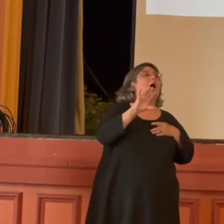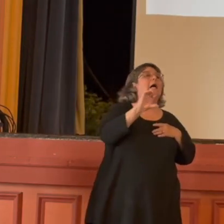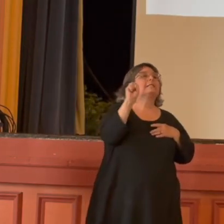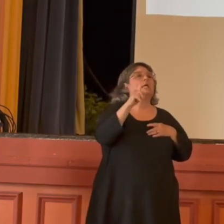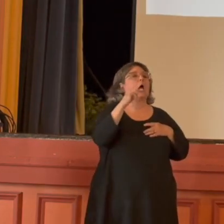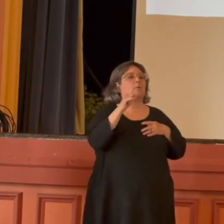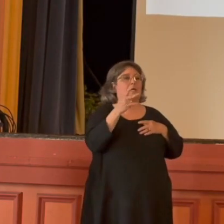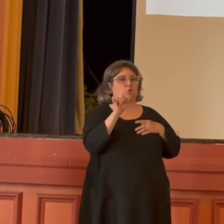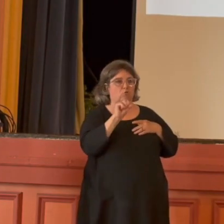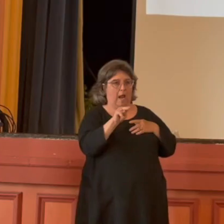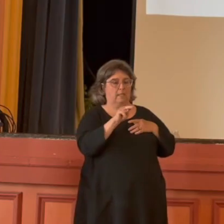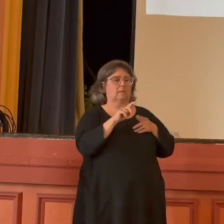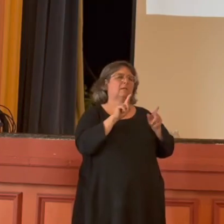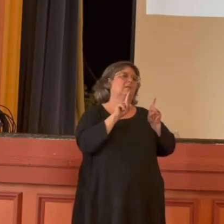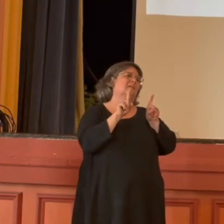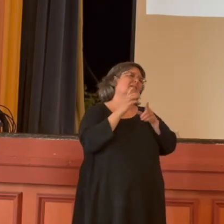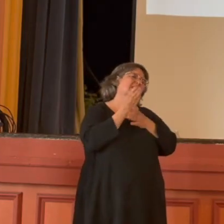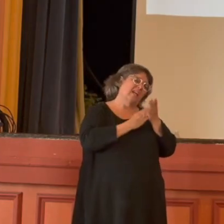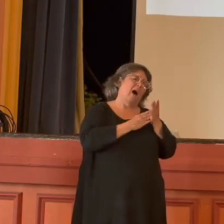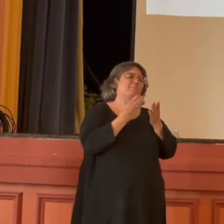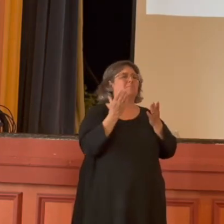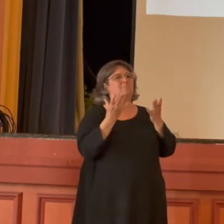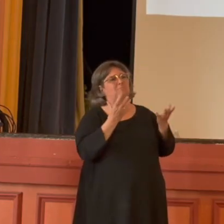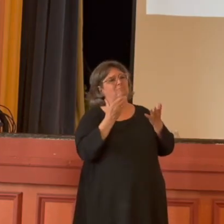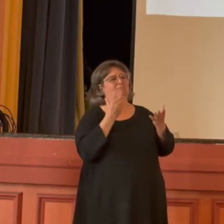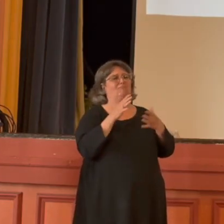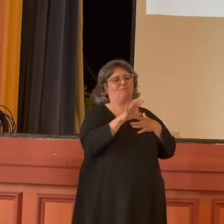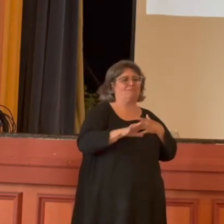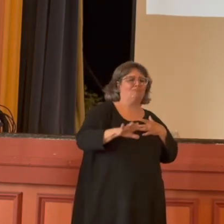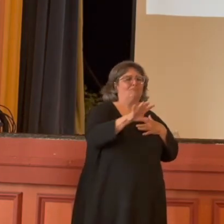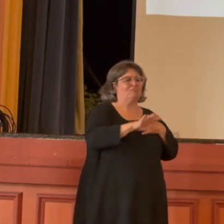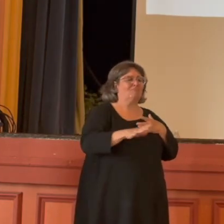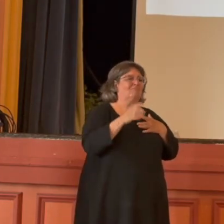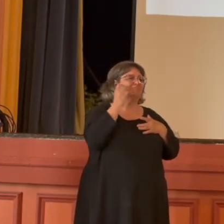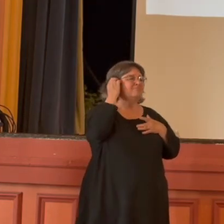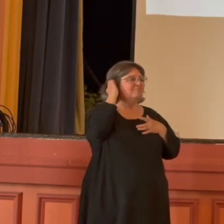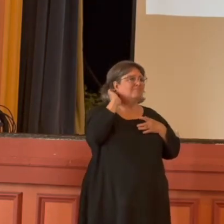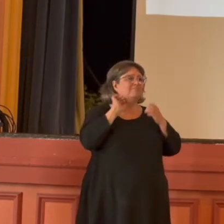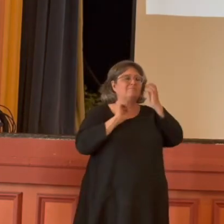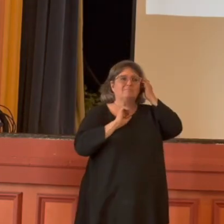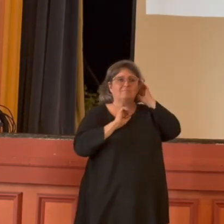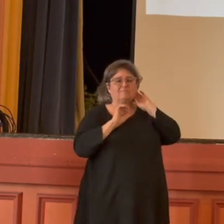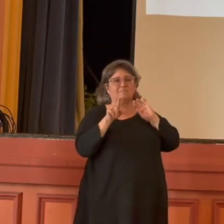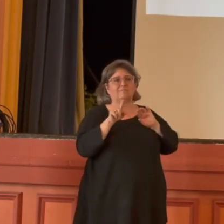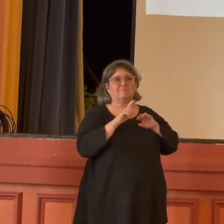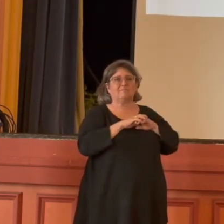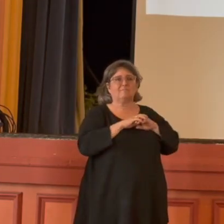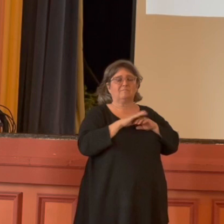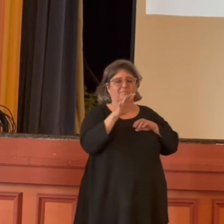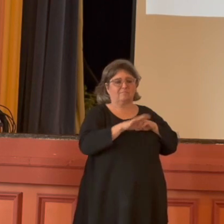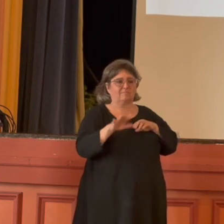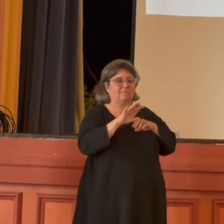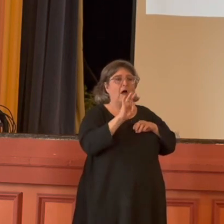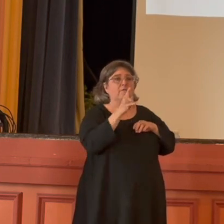Scajaquada Drain. But then there's also ones that are kind of running a lot of the area of